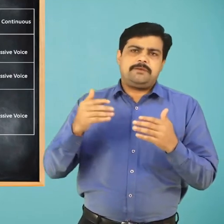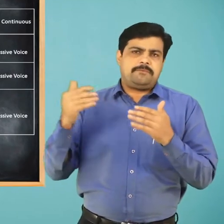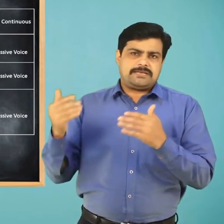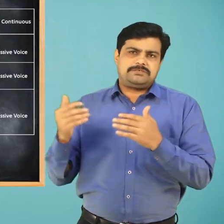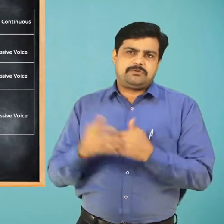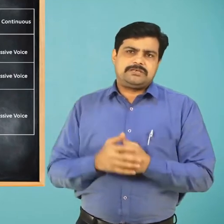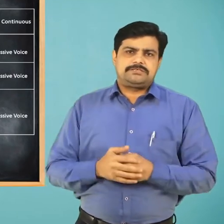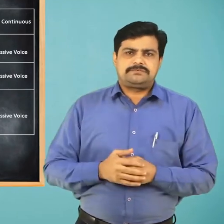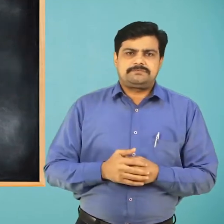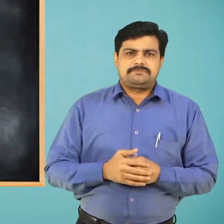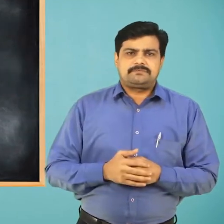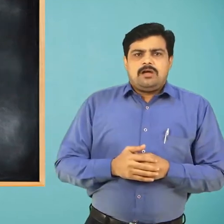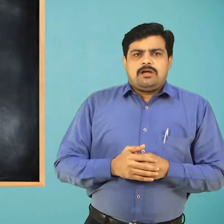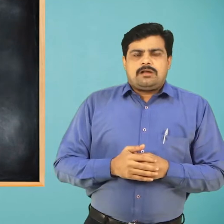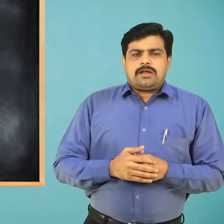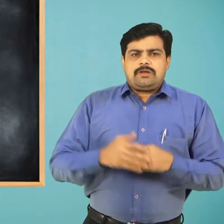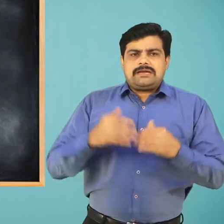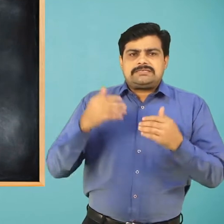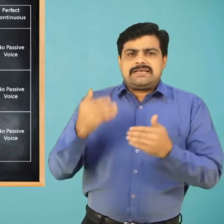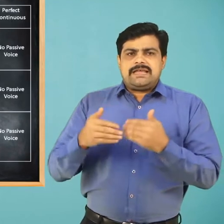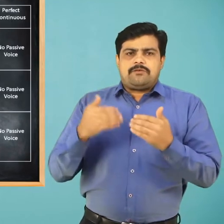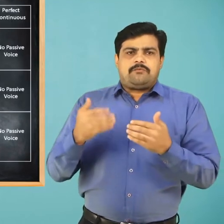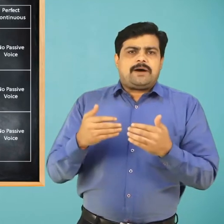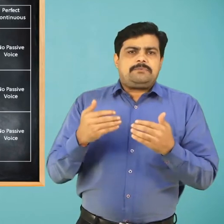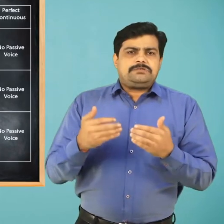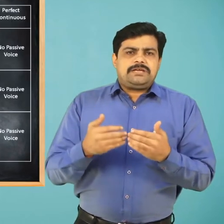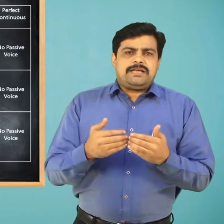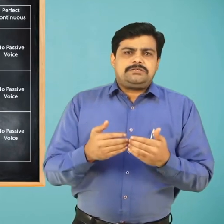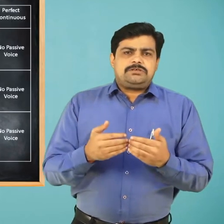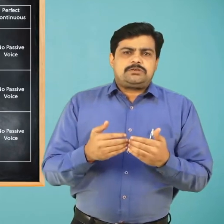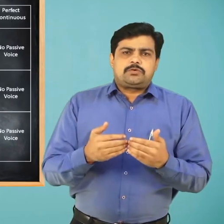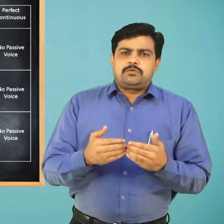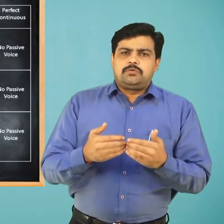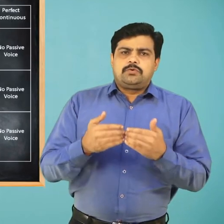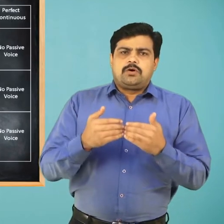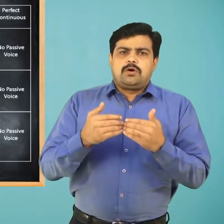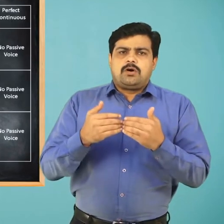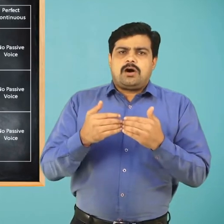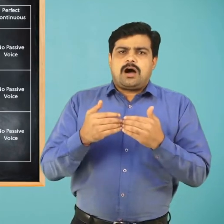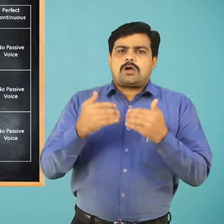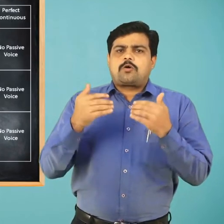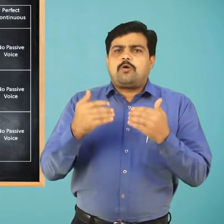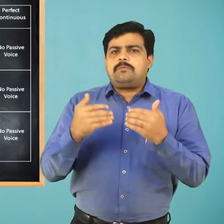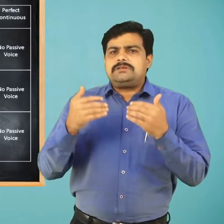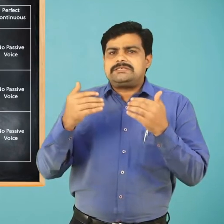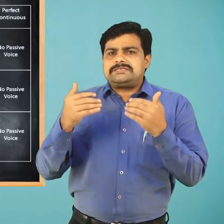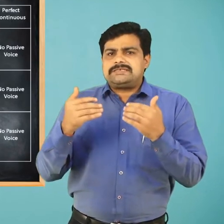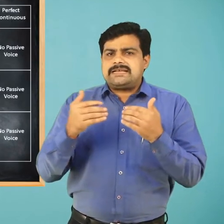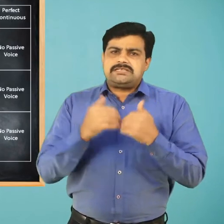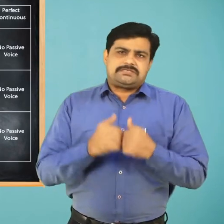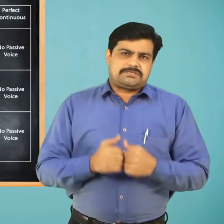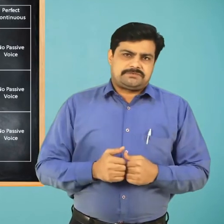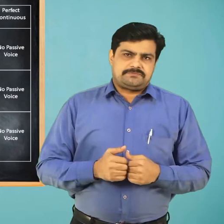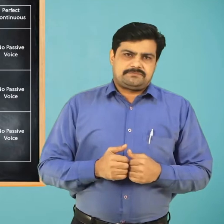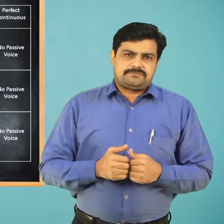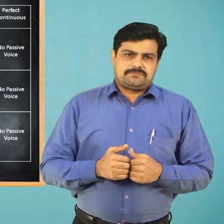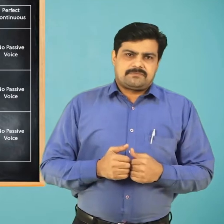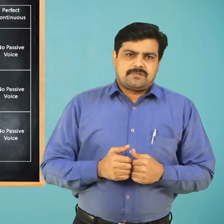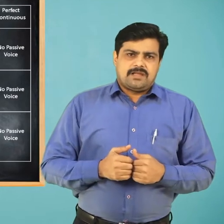in passive voice. Now let's see verb change through a common sentence.